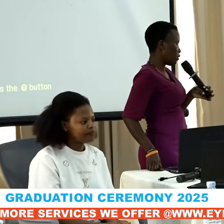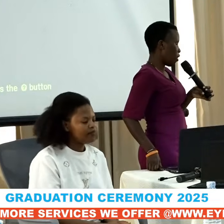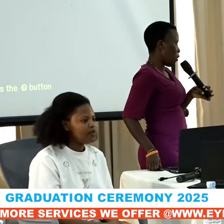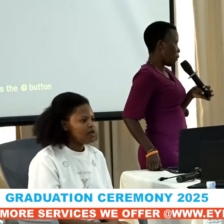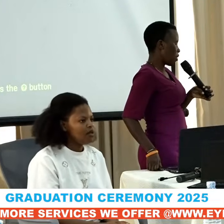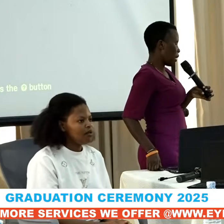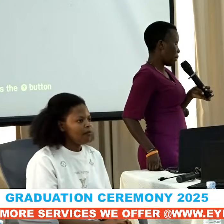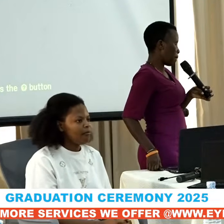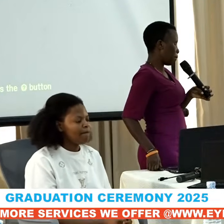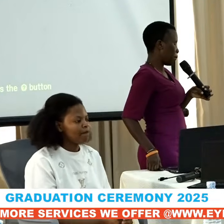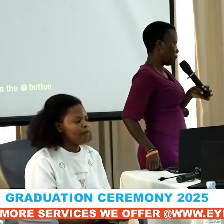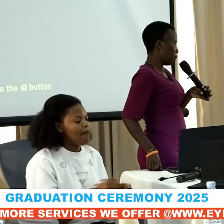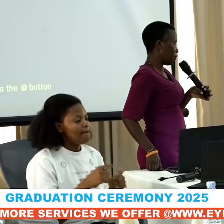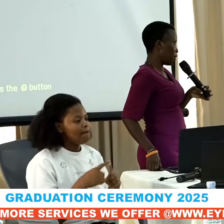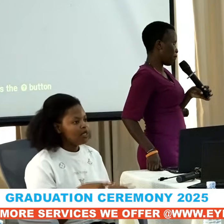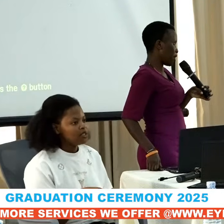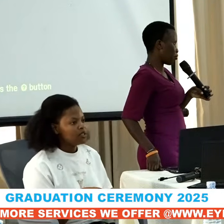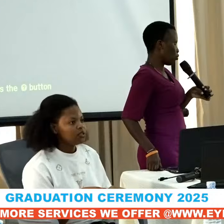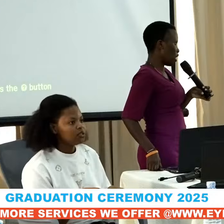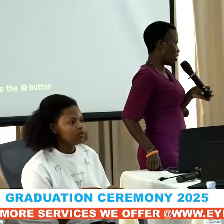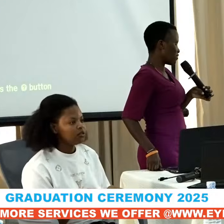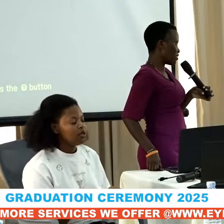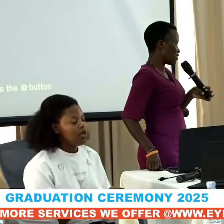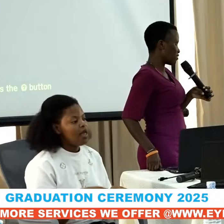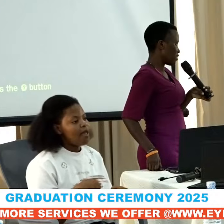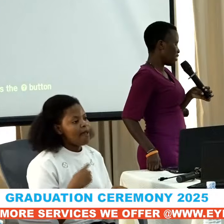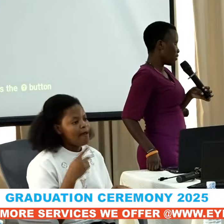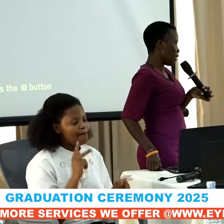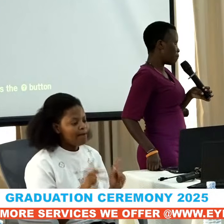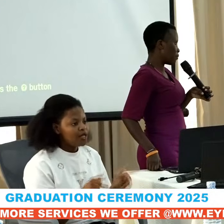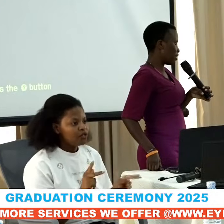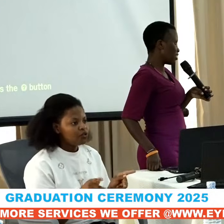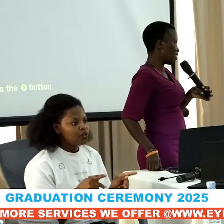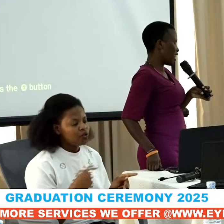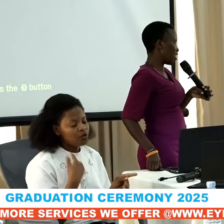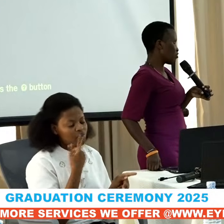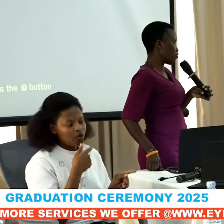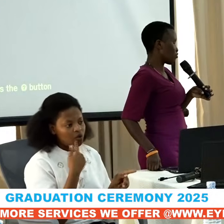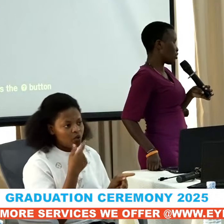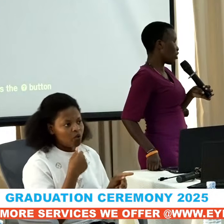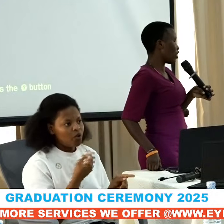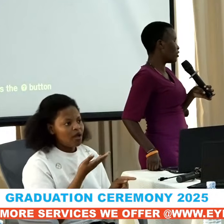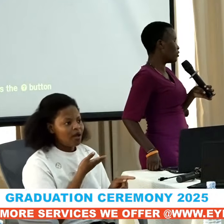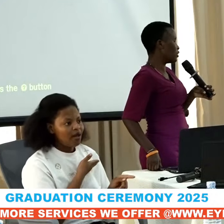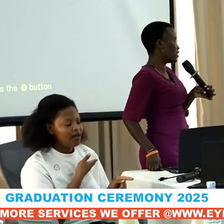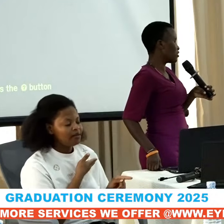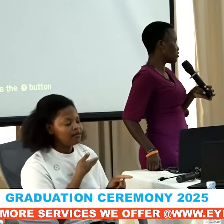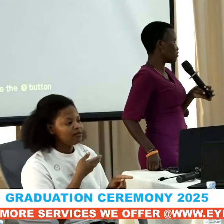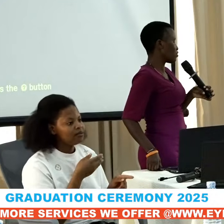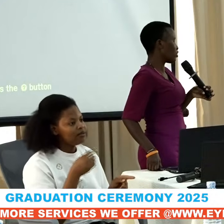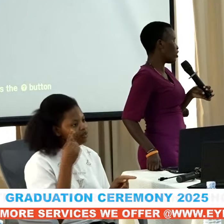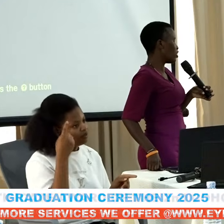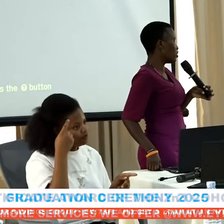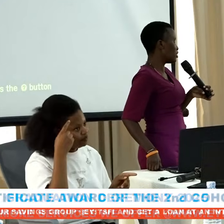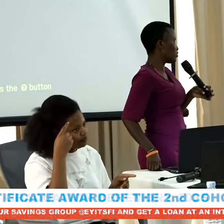disability where the person who has it, the brain learns slowly,